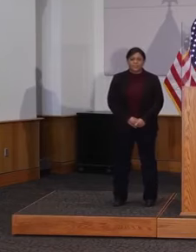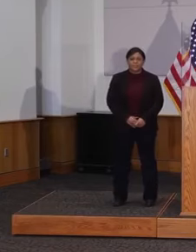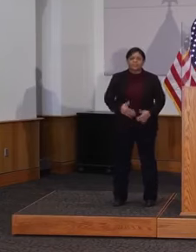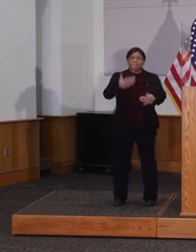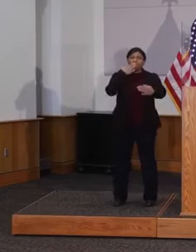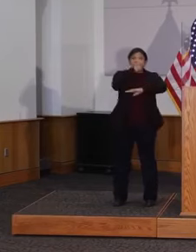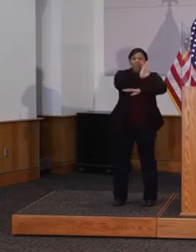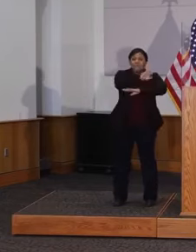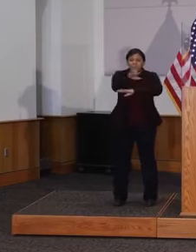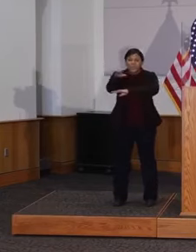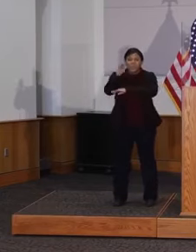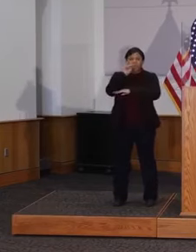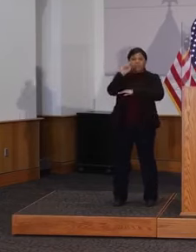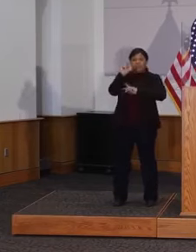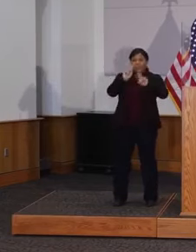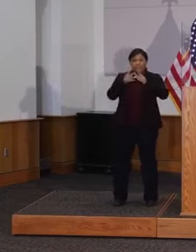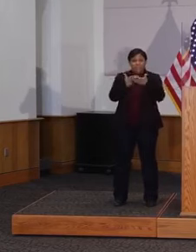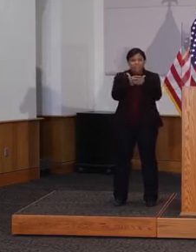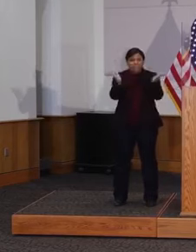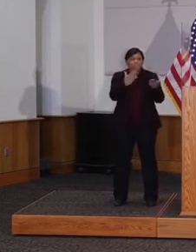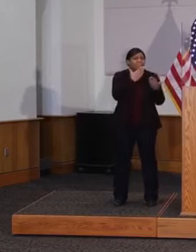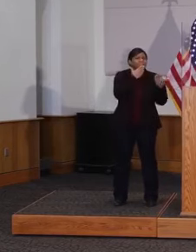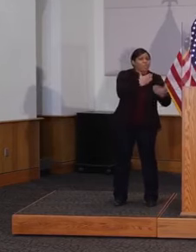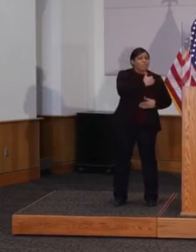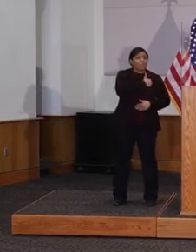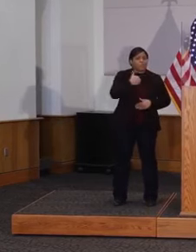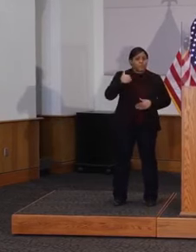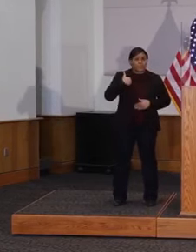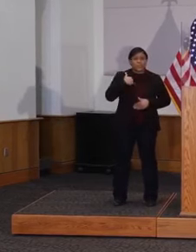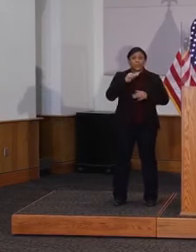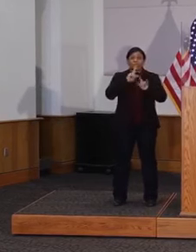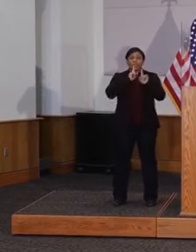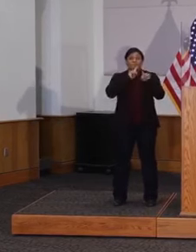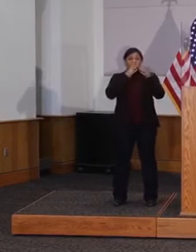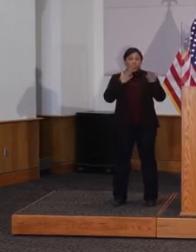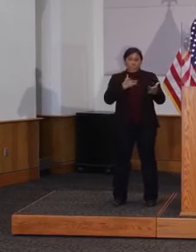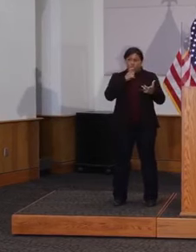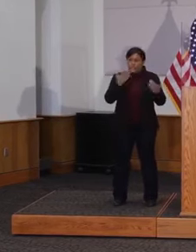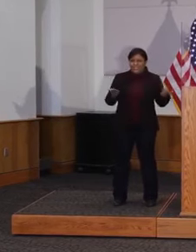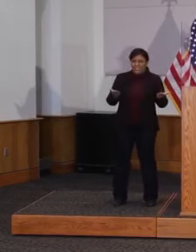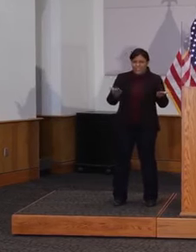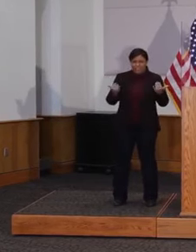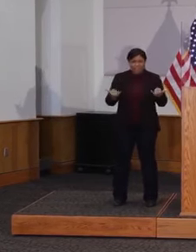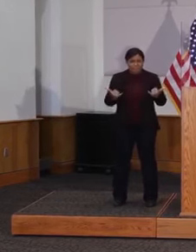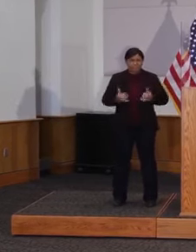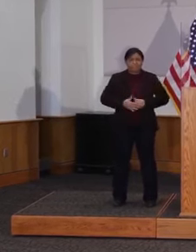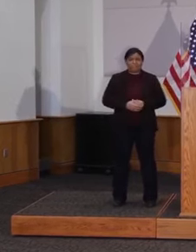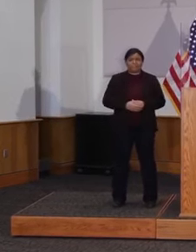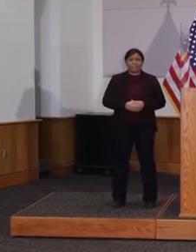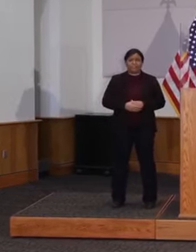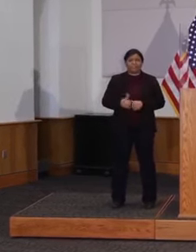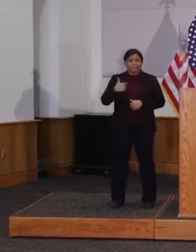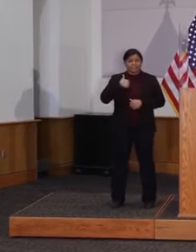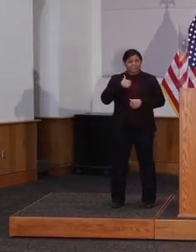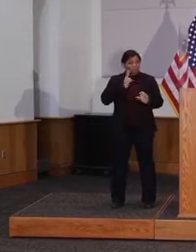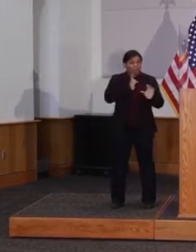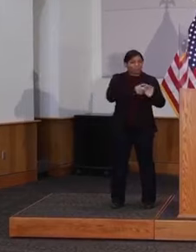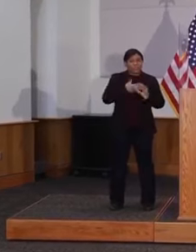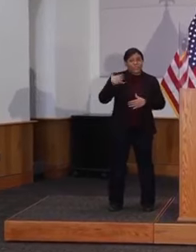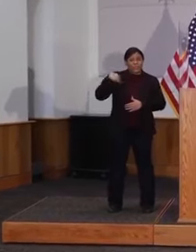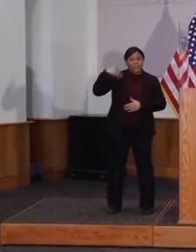Good afternoon, Minnesotans, and thank you to the member of the press who've joined us today. I'm going to be joined today by the Commissioner of the Department of Public Safety,